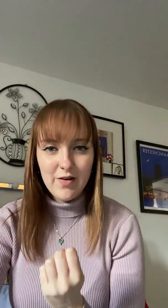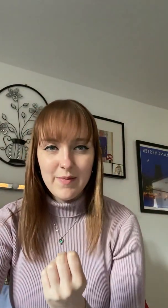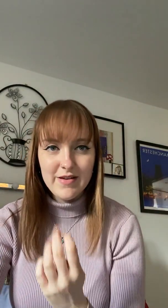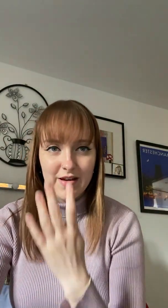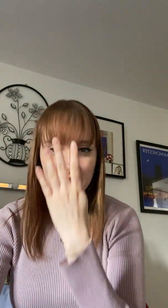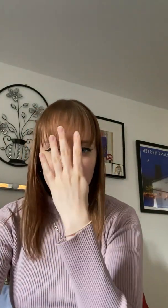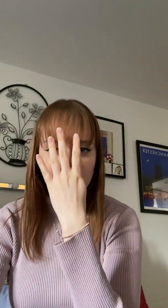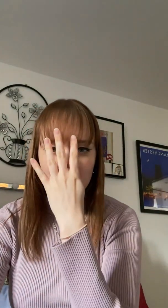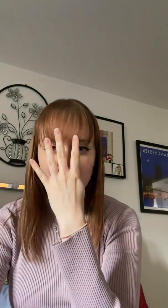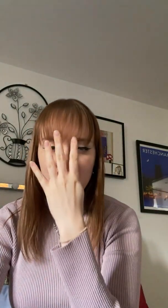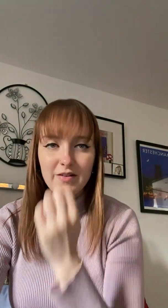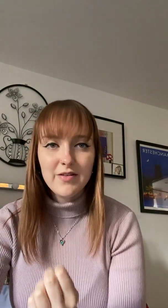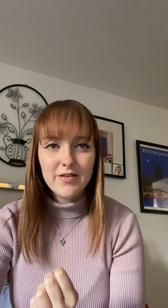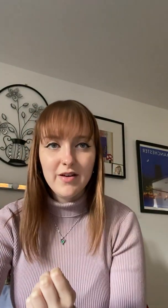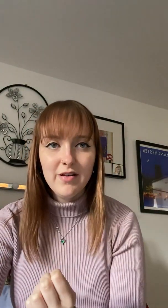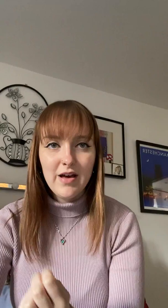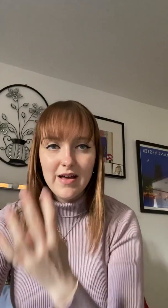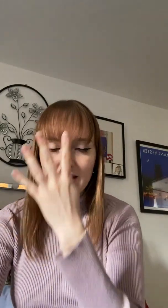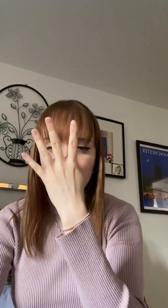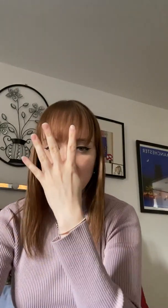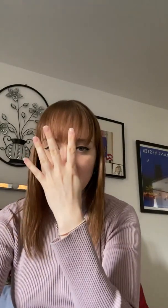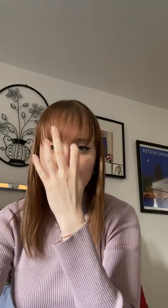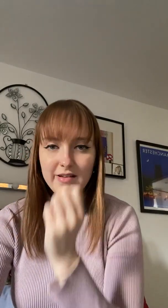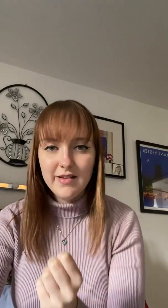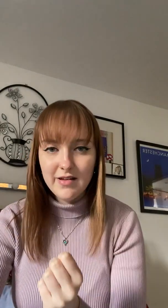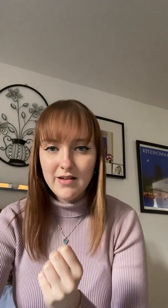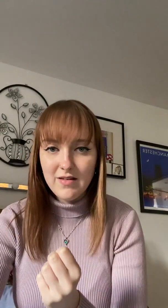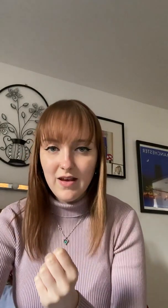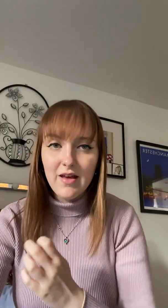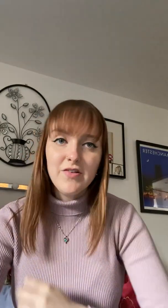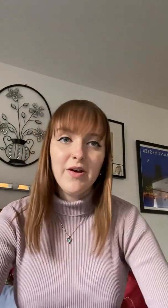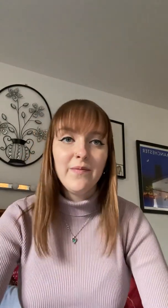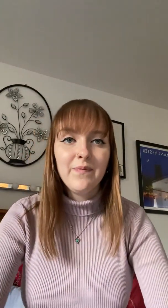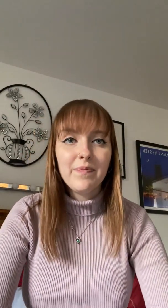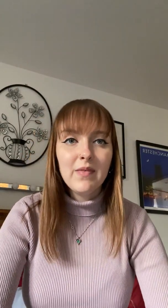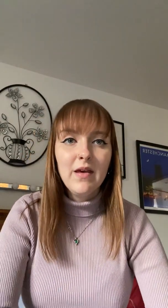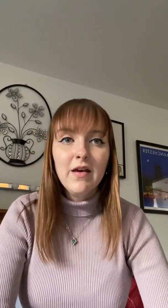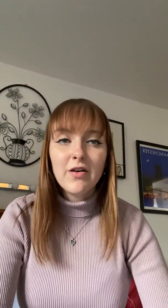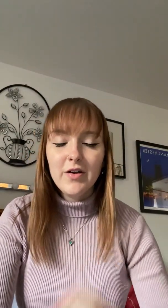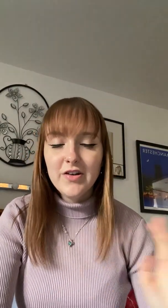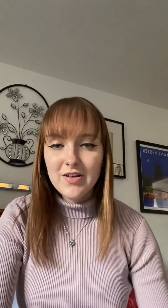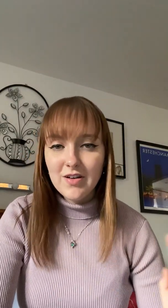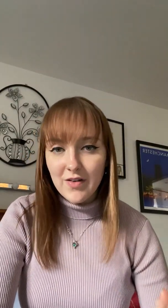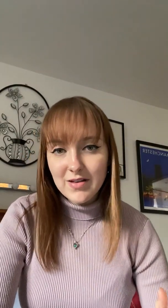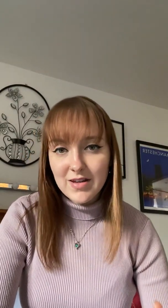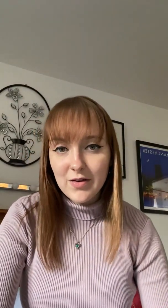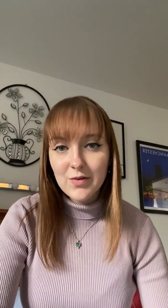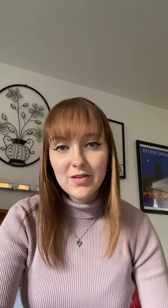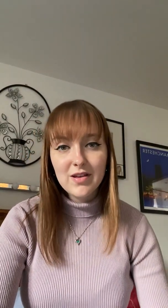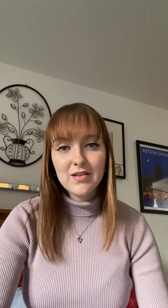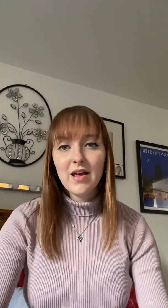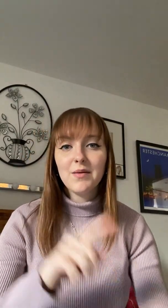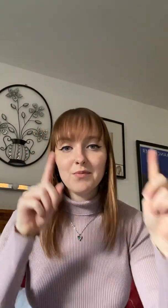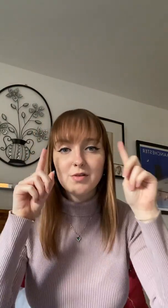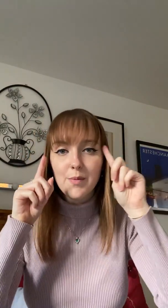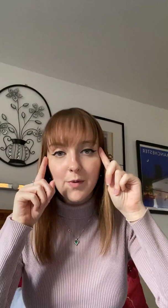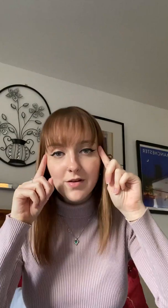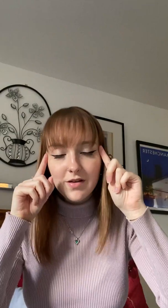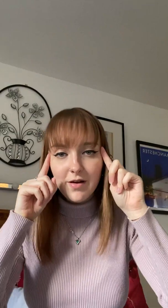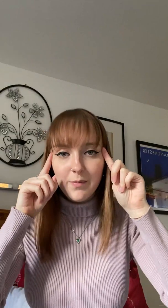it down, like scratch down. So adolescence, teenager. College and university are also the same. So you point to your